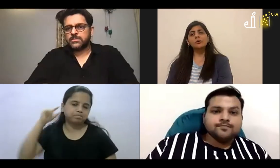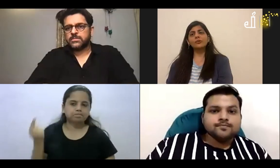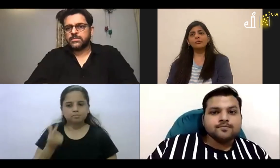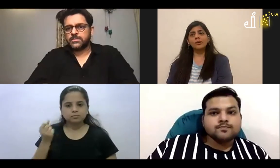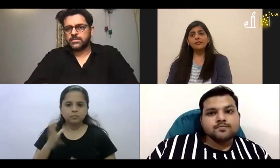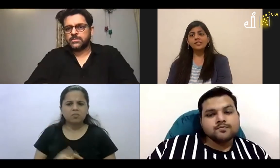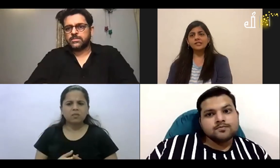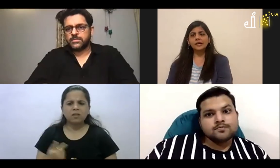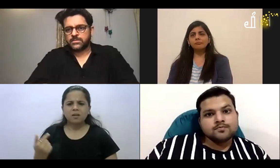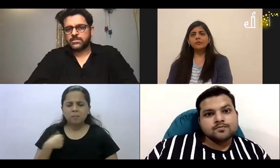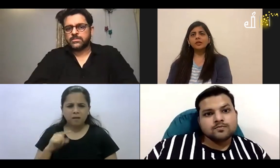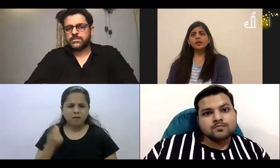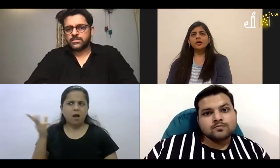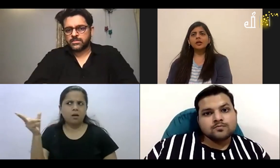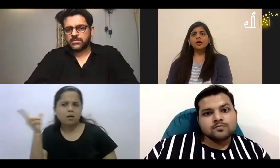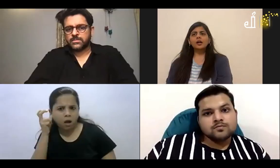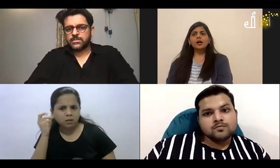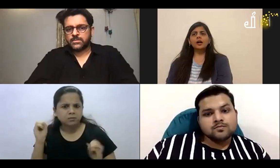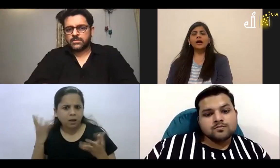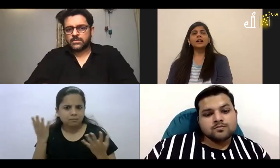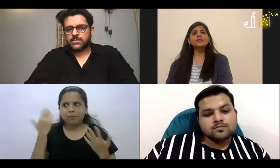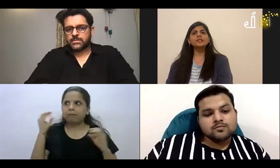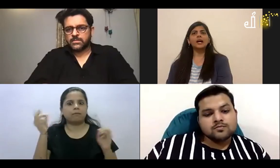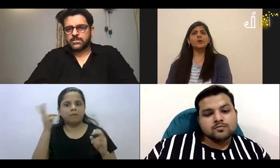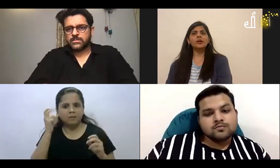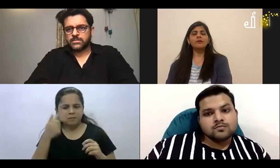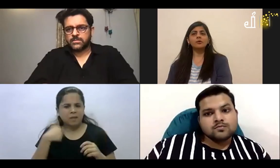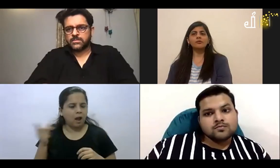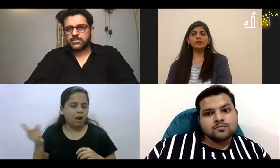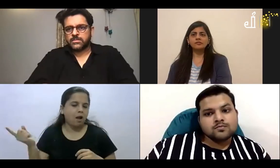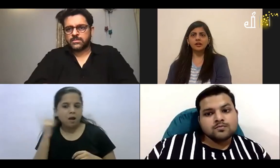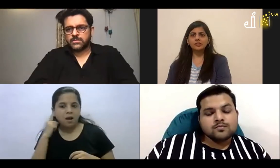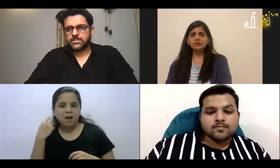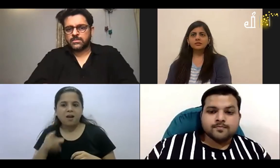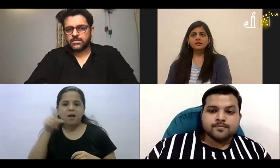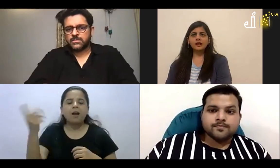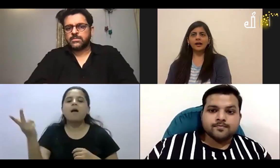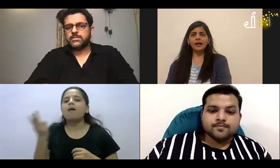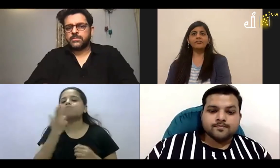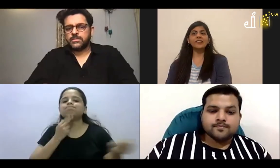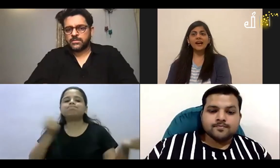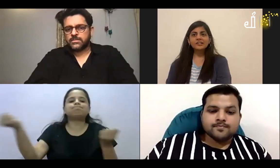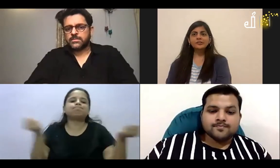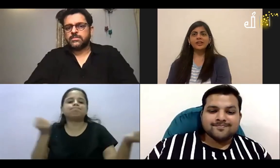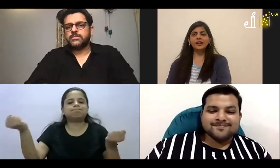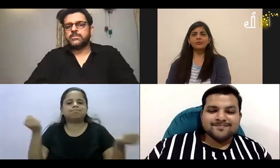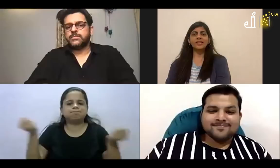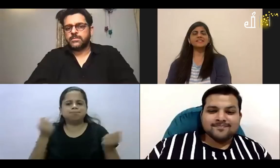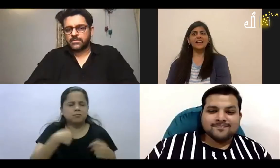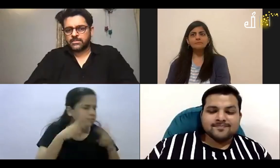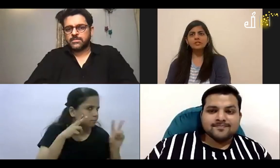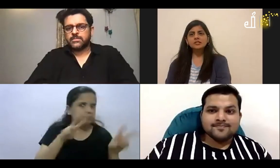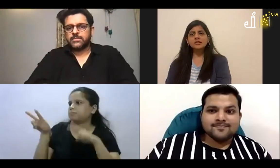the sound for the very first time, I heard the sound of a moving truck and reacted to that